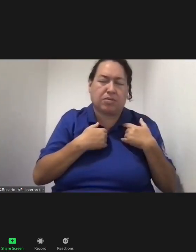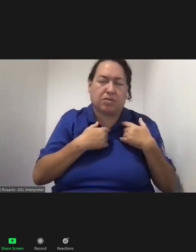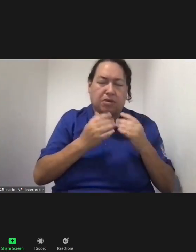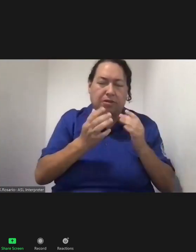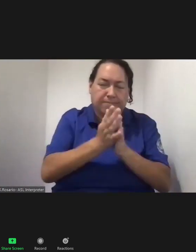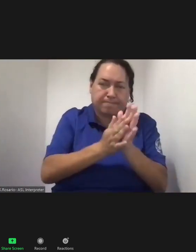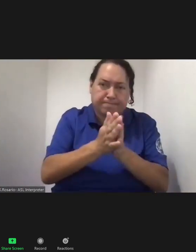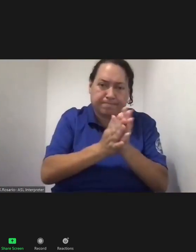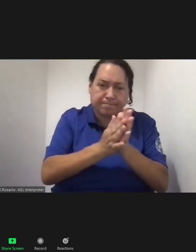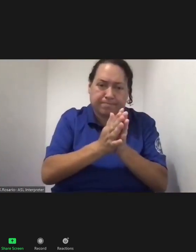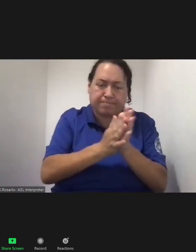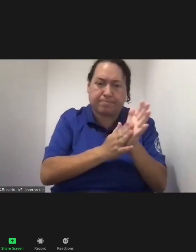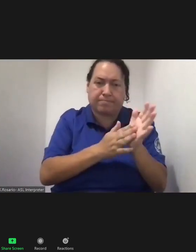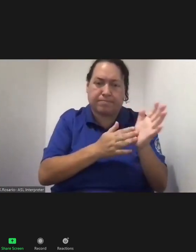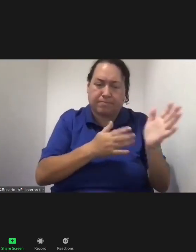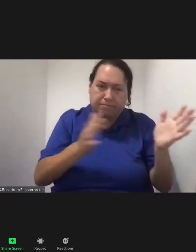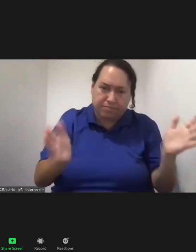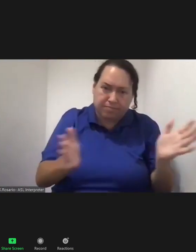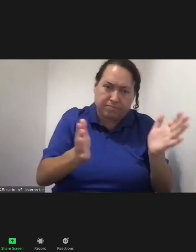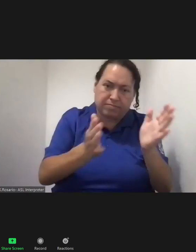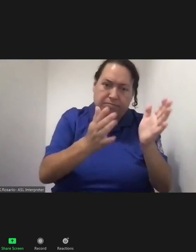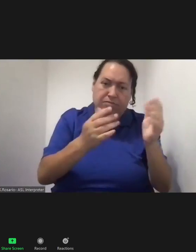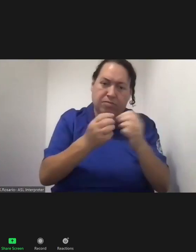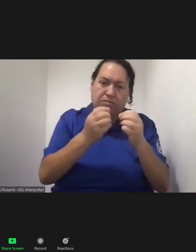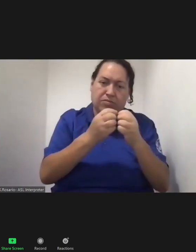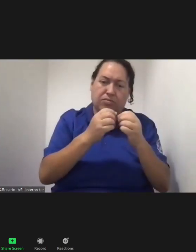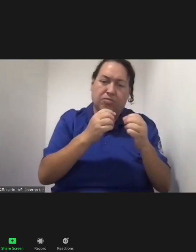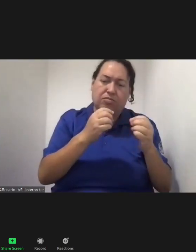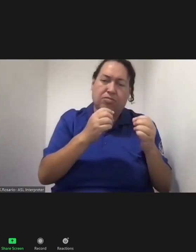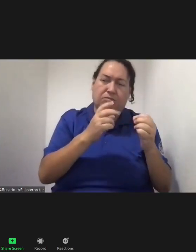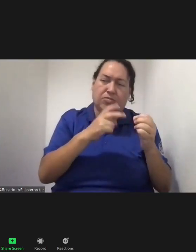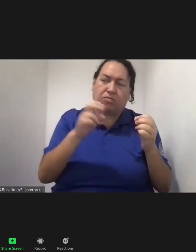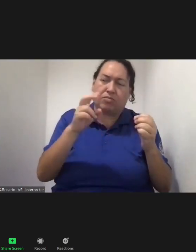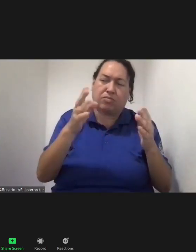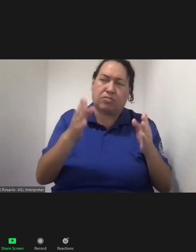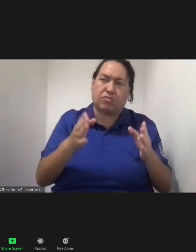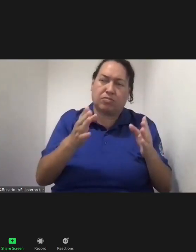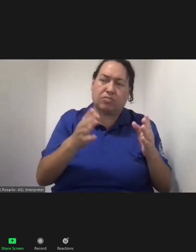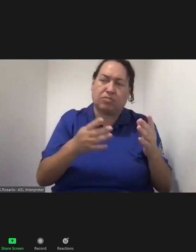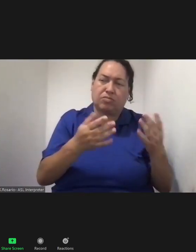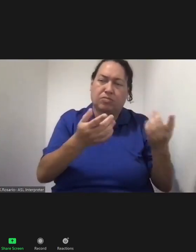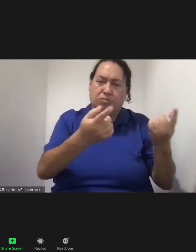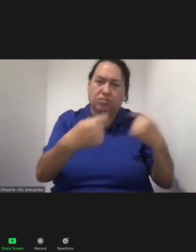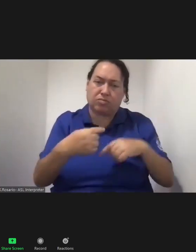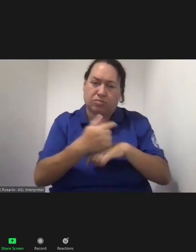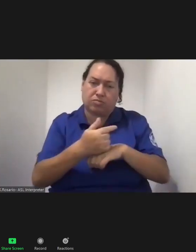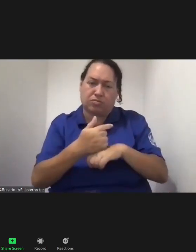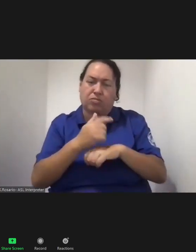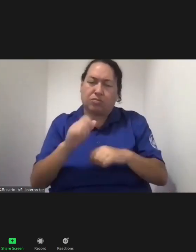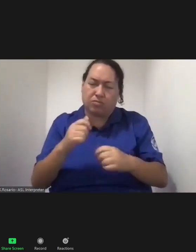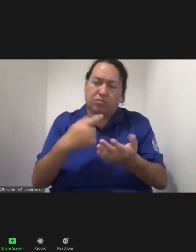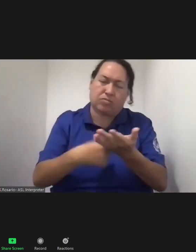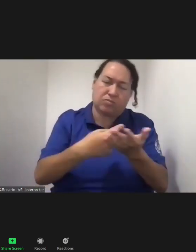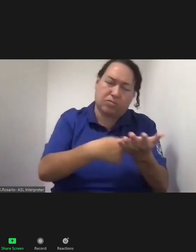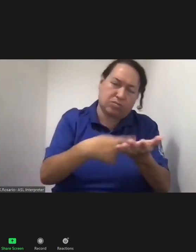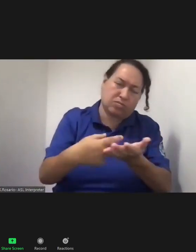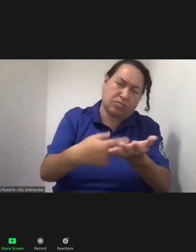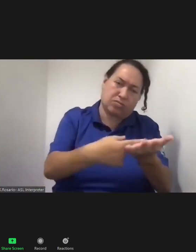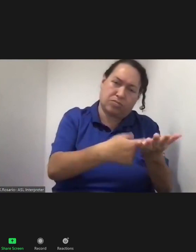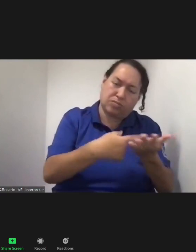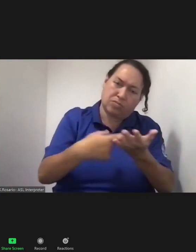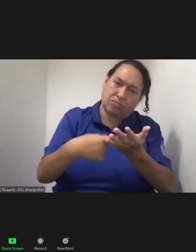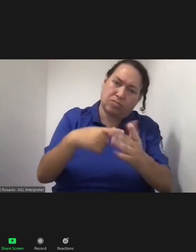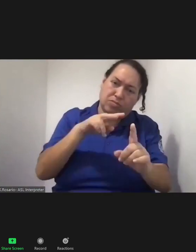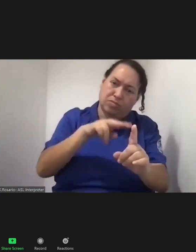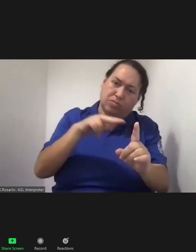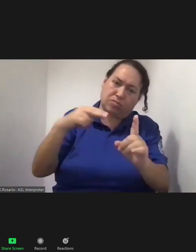and bringing tourists down to Guam, then of course we can discuss that aspect. We would have